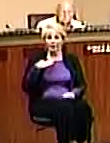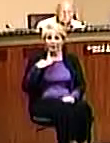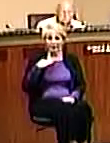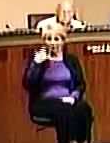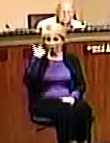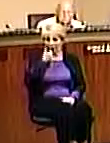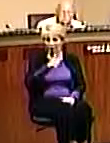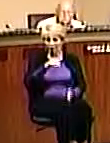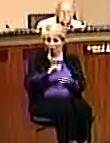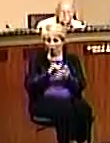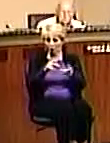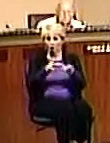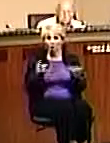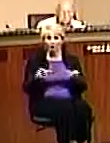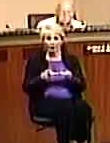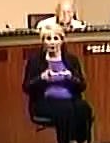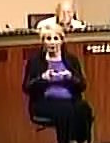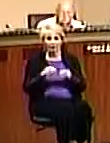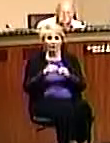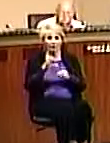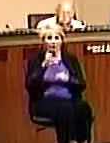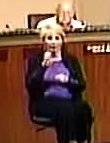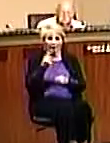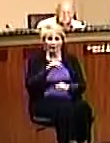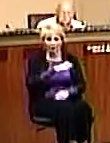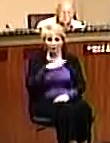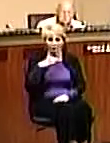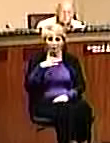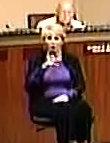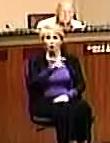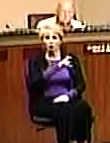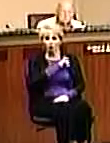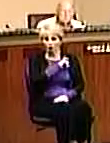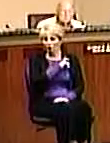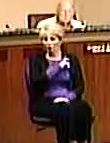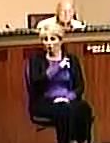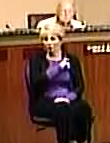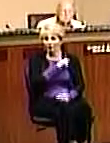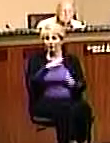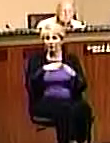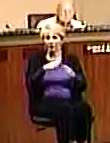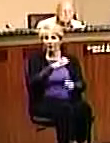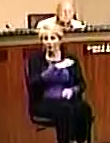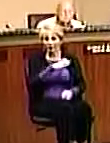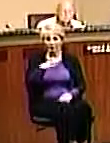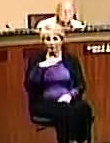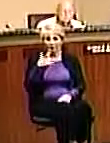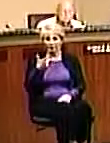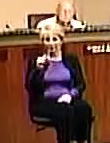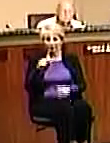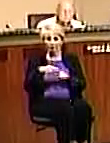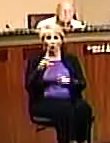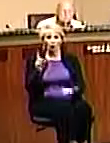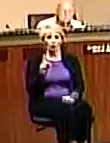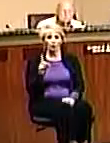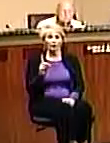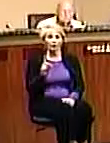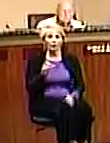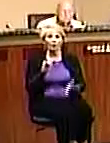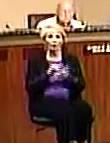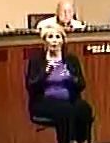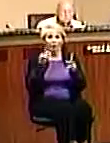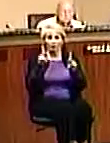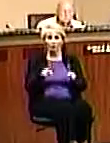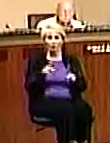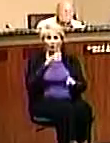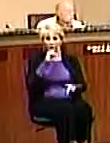for any of those positions, again, county commissioner, sheriff, town councilman in Glen Alpine or Drexel, that that